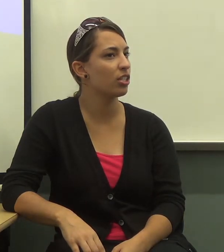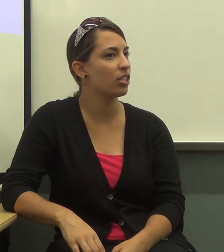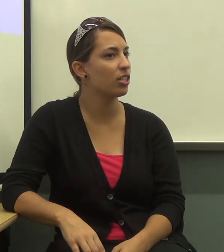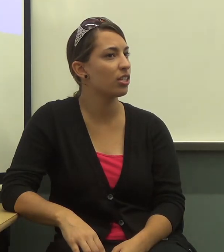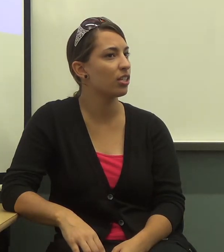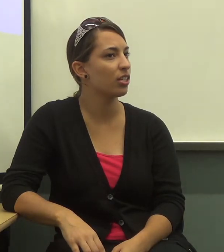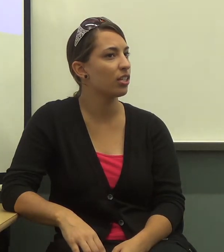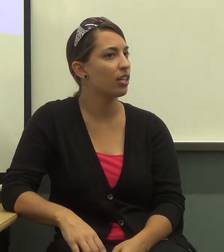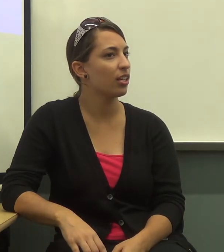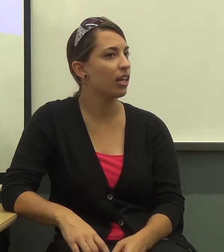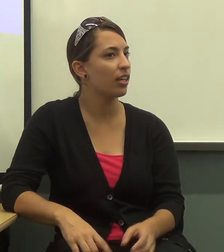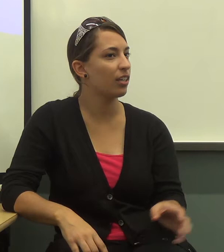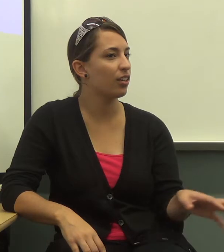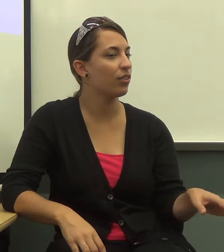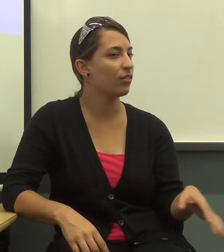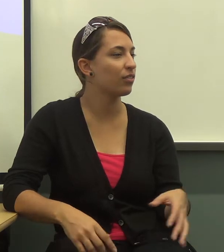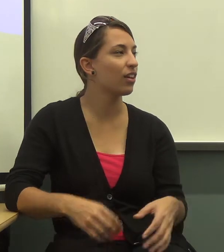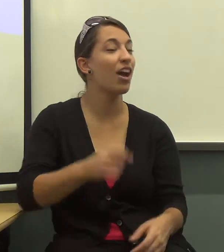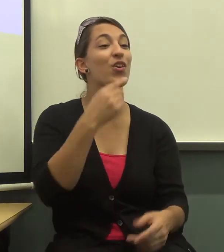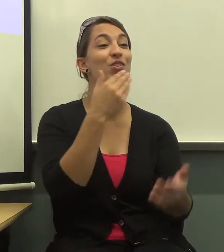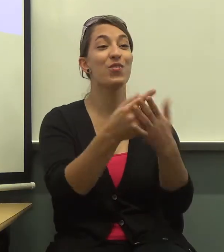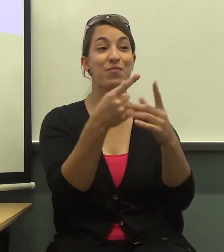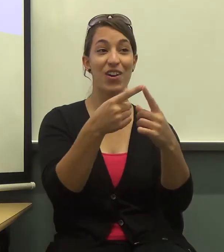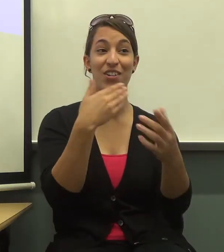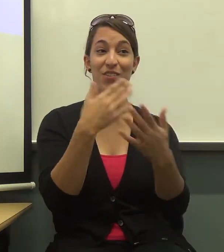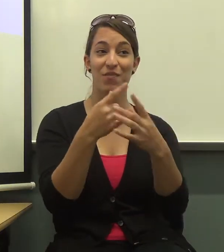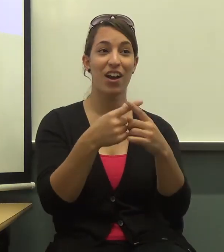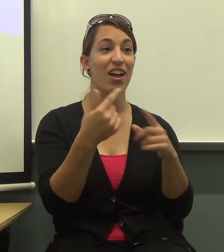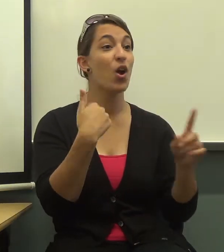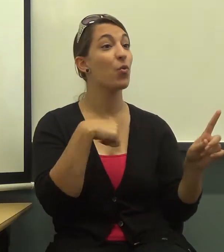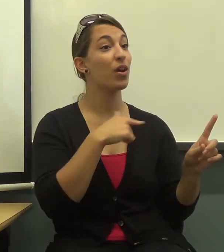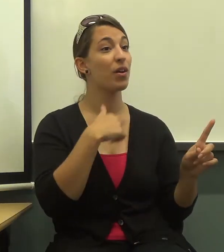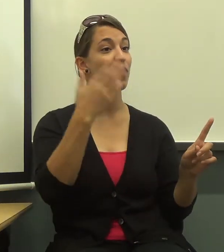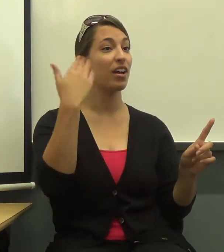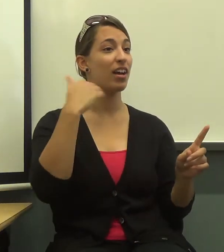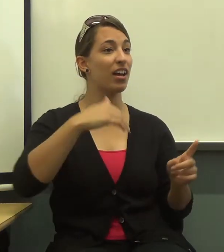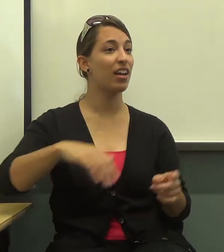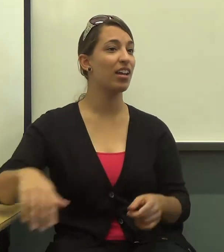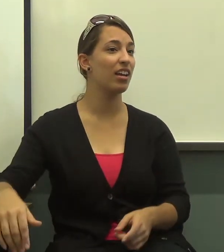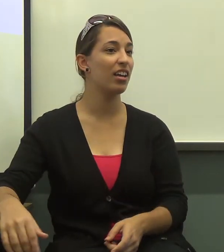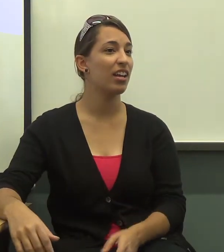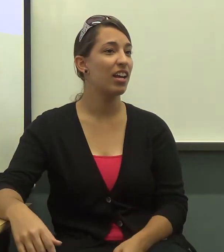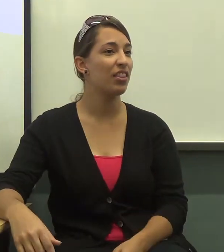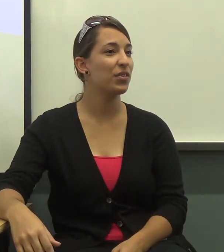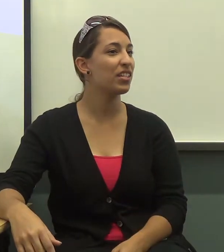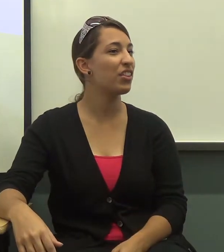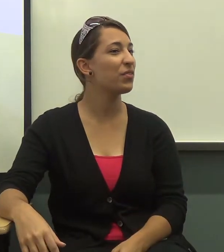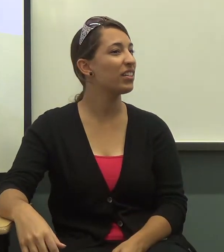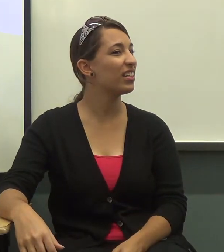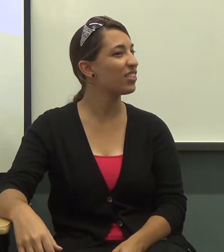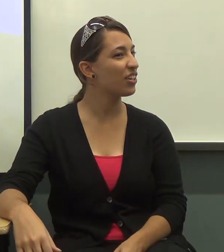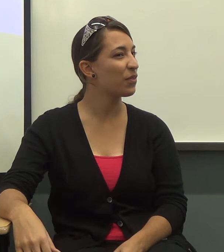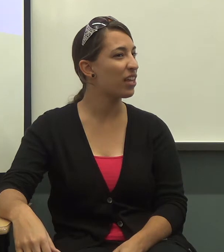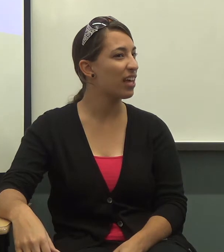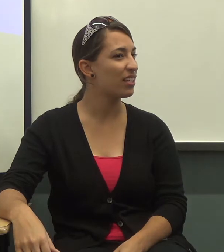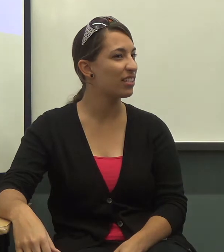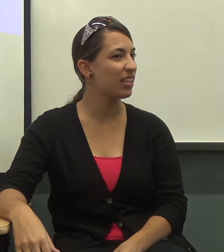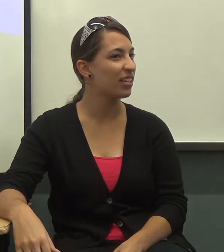conjunctions, Ah, good like, point. you Good know. point. Yeah, we were just gonna stick with these good points. So we have a couple of points of speech. And there was another one that started with S. Like